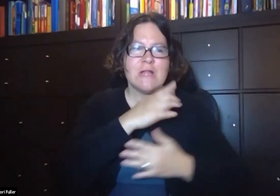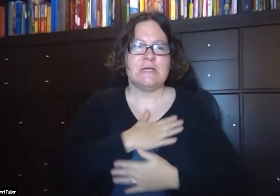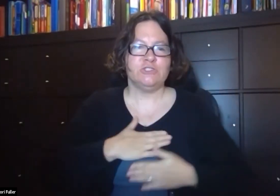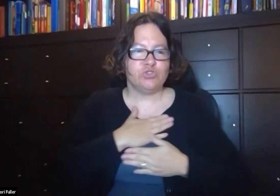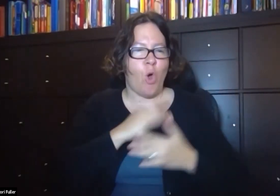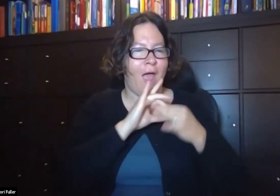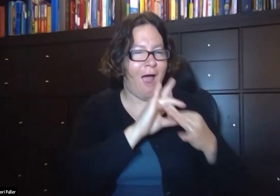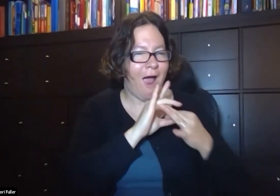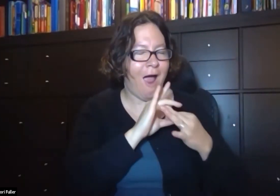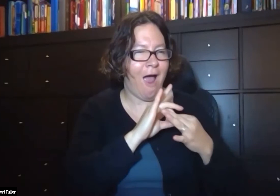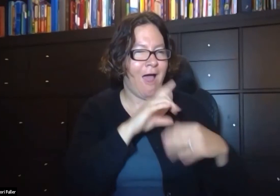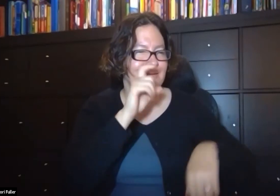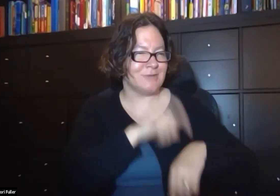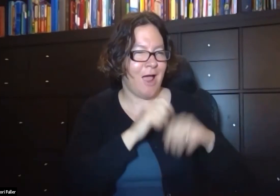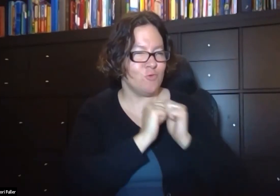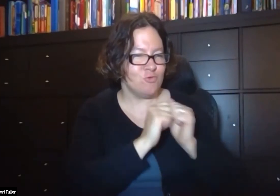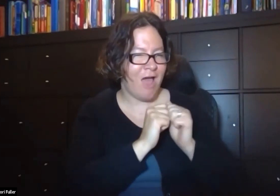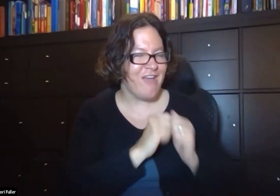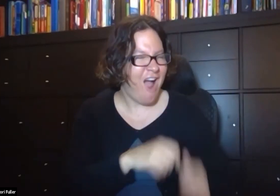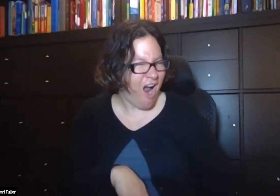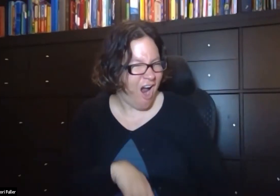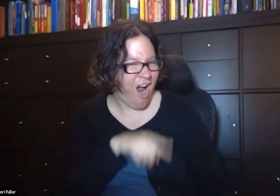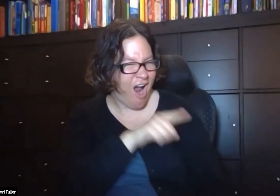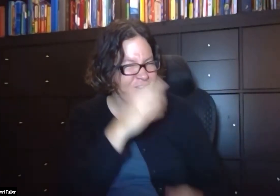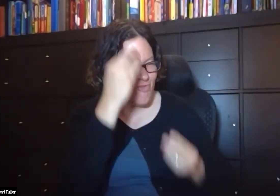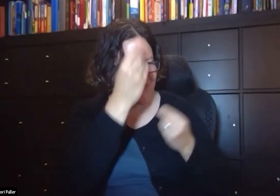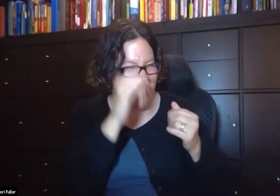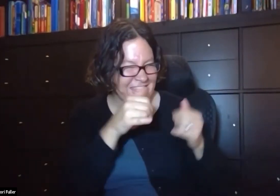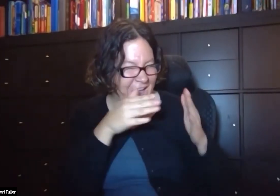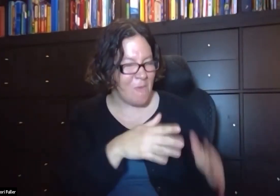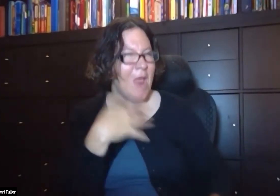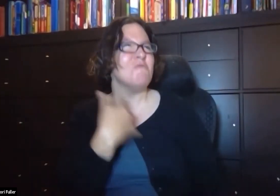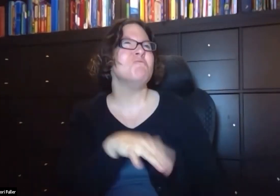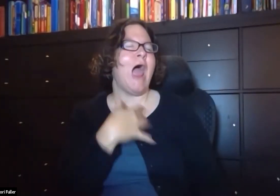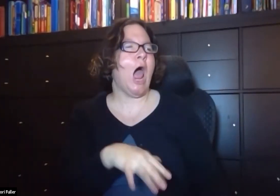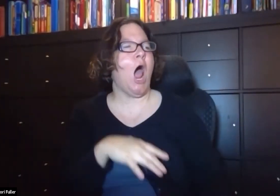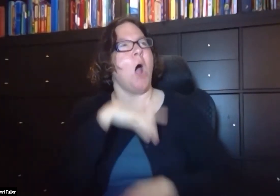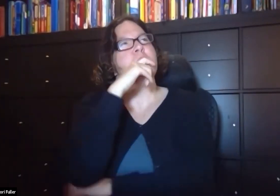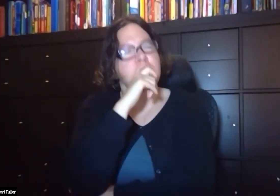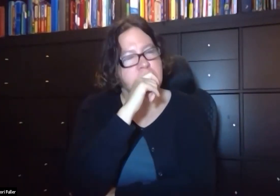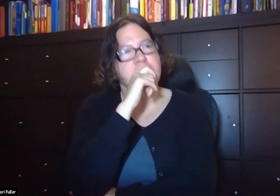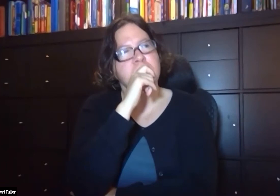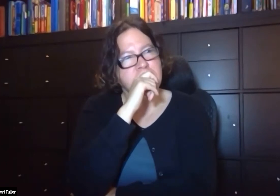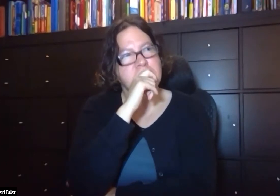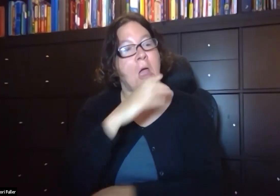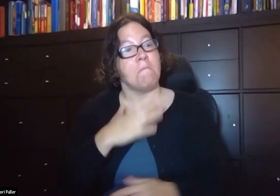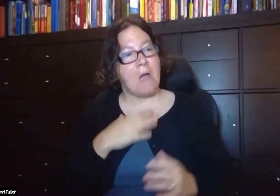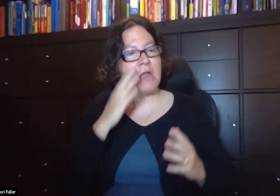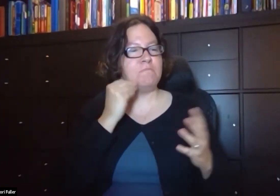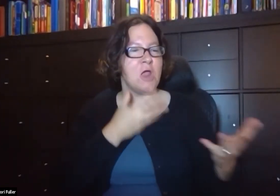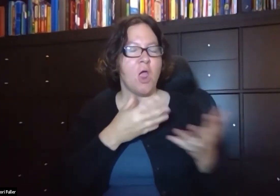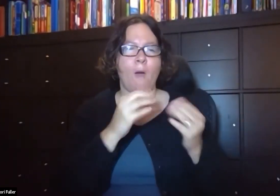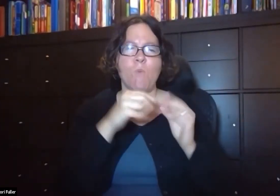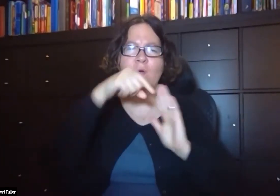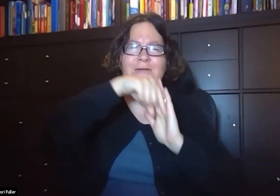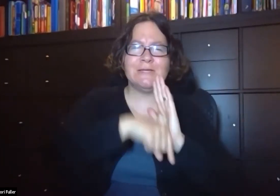and check things off the list, but to actually take the time to be with my children and say, wow, is that what you think?